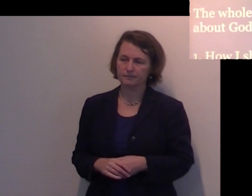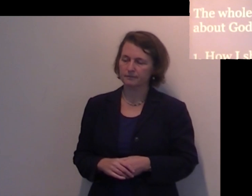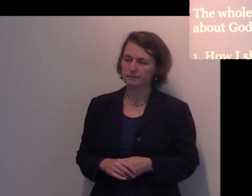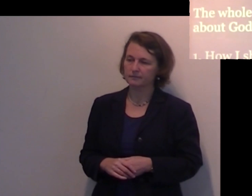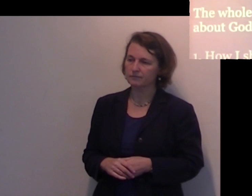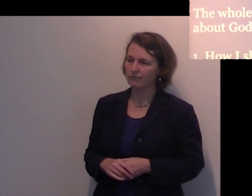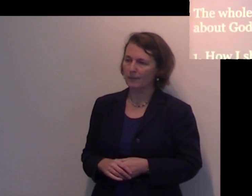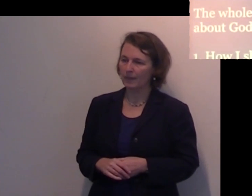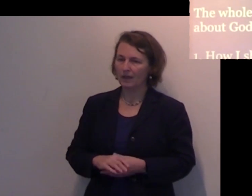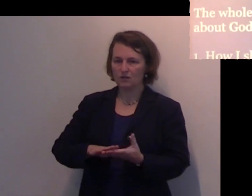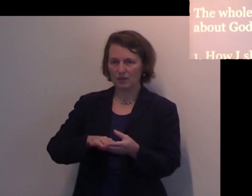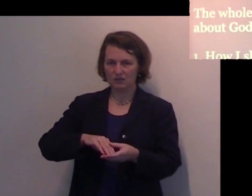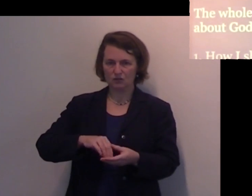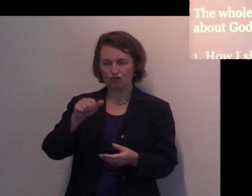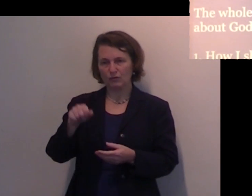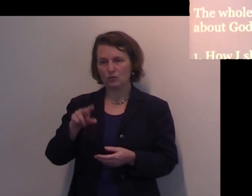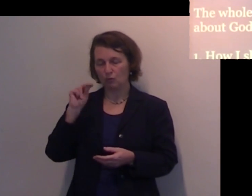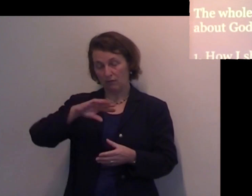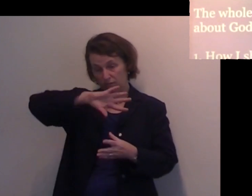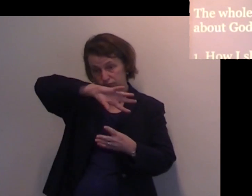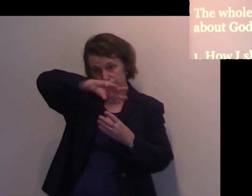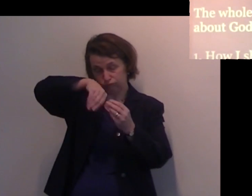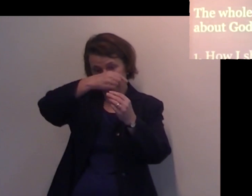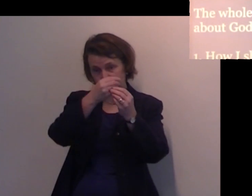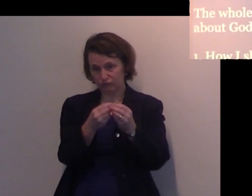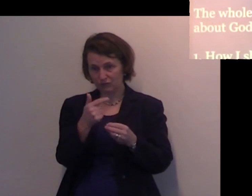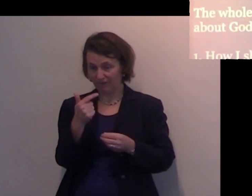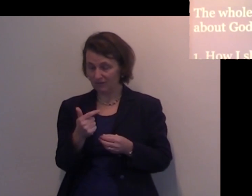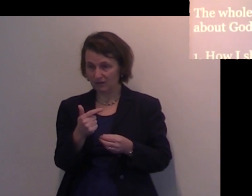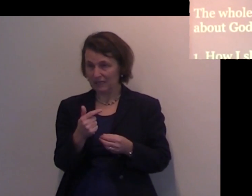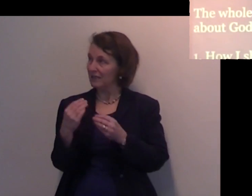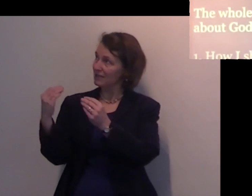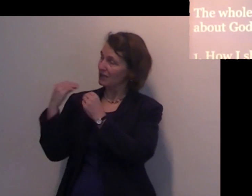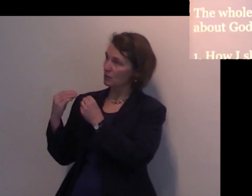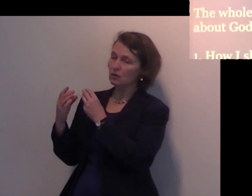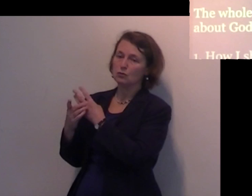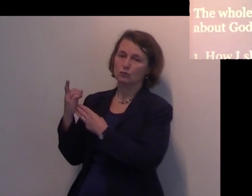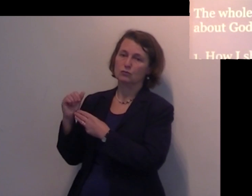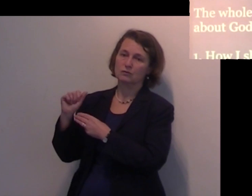The whole of chapter 12 teaches me about God's campaign.